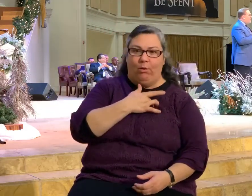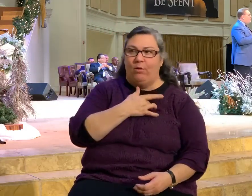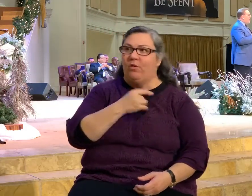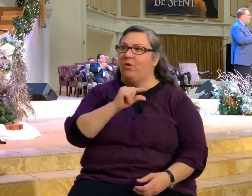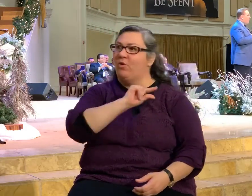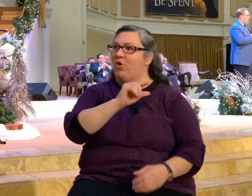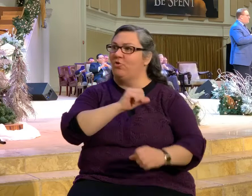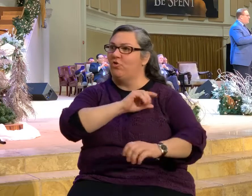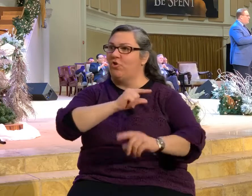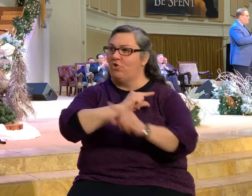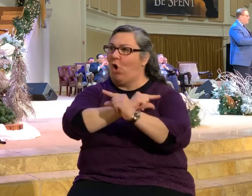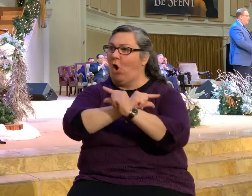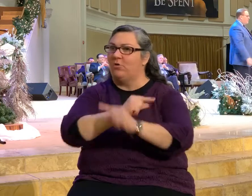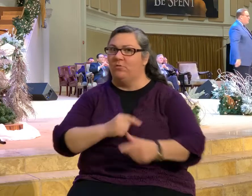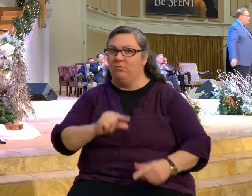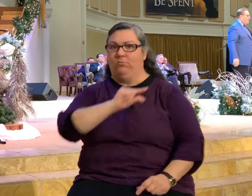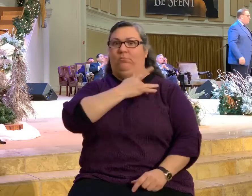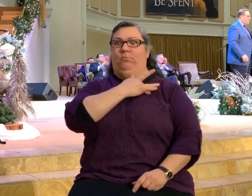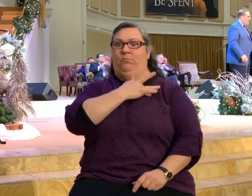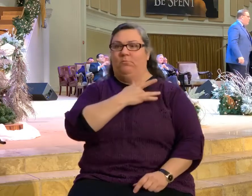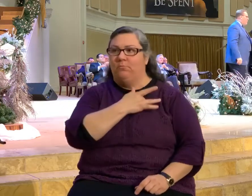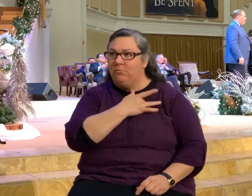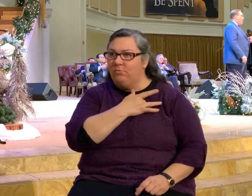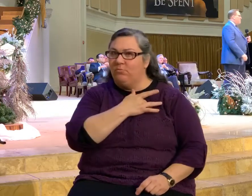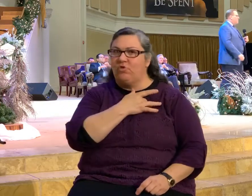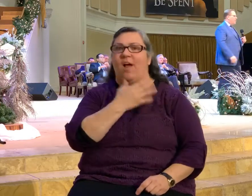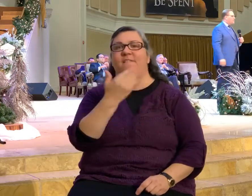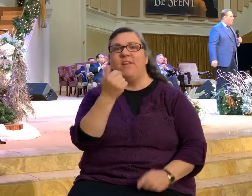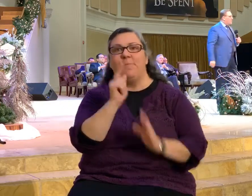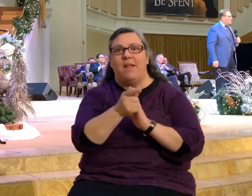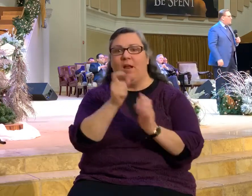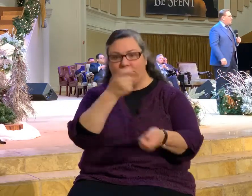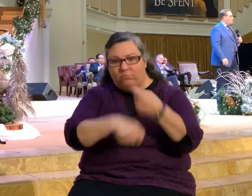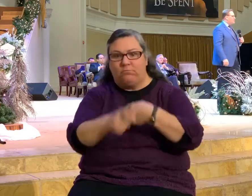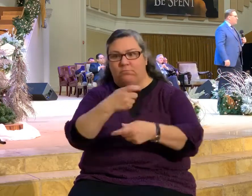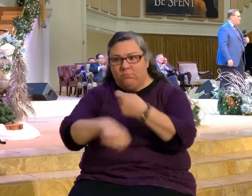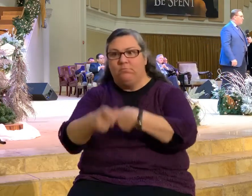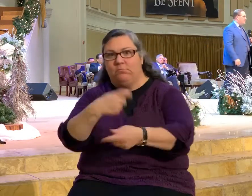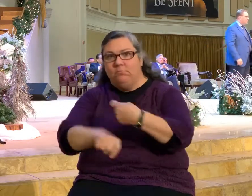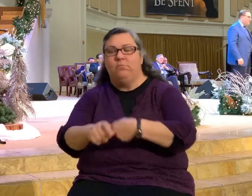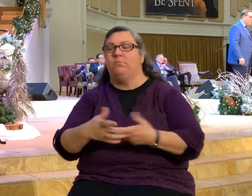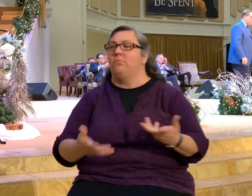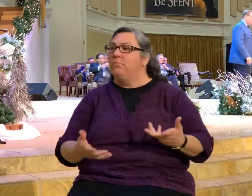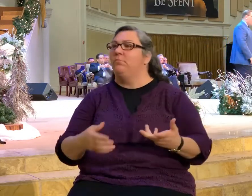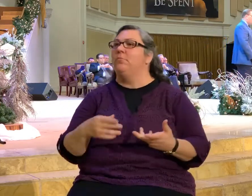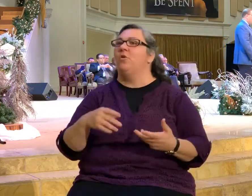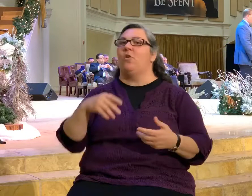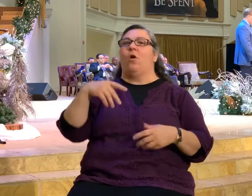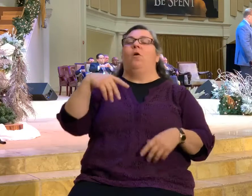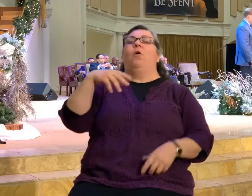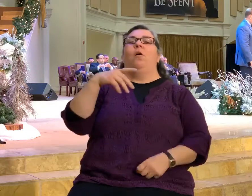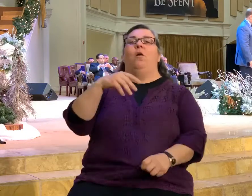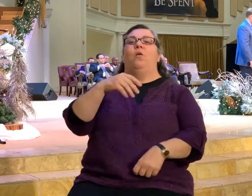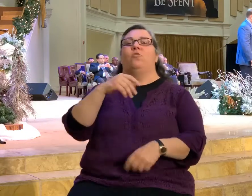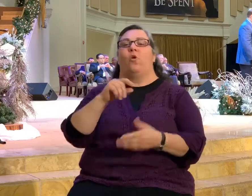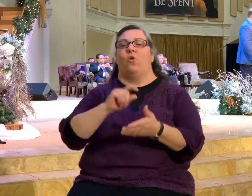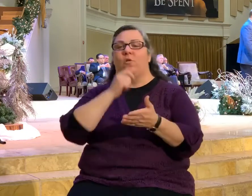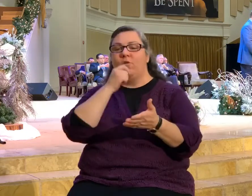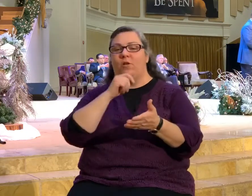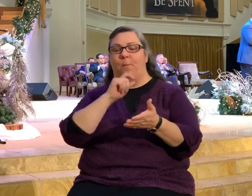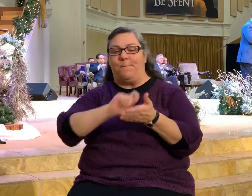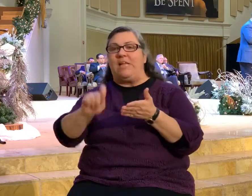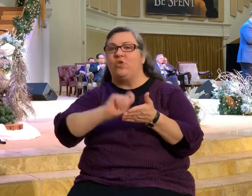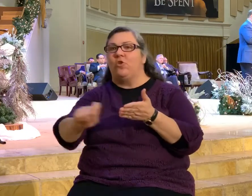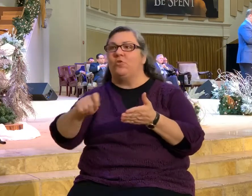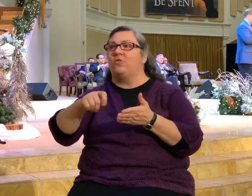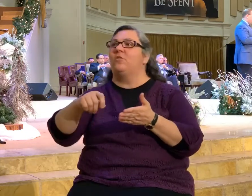And it was from that place that he would write what we call, scholars call the prison epistles, Ephesians, Philippians, Colossians, and Philemon. He